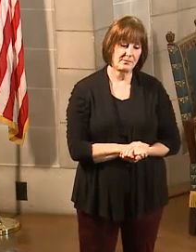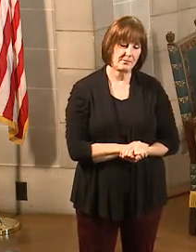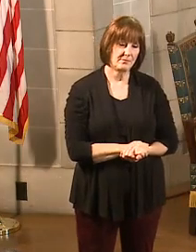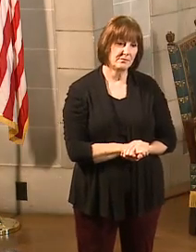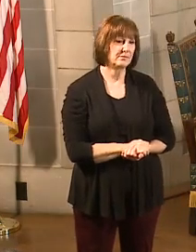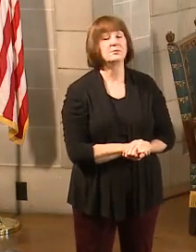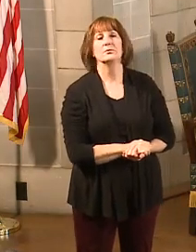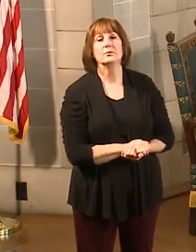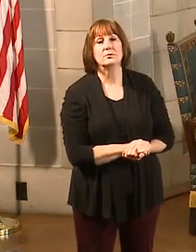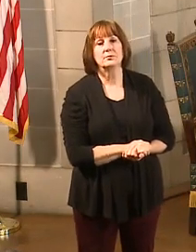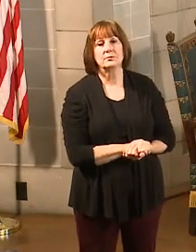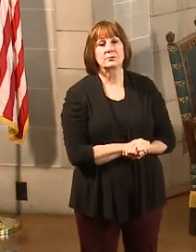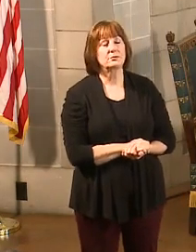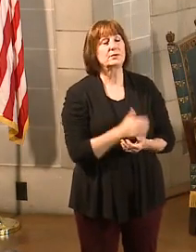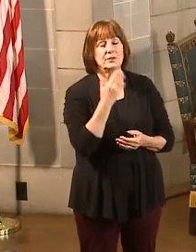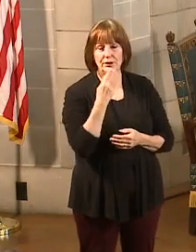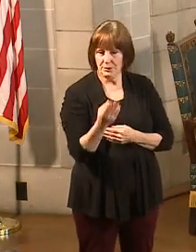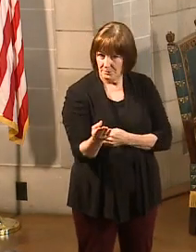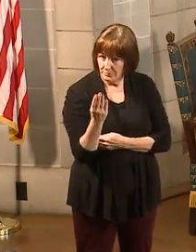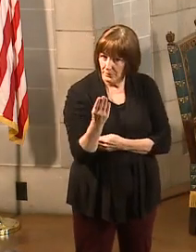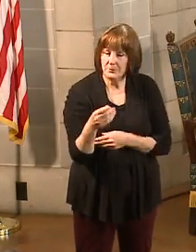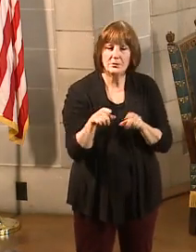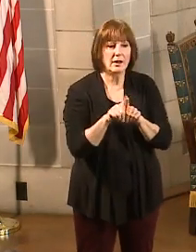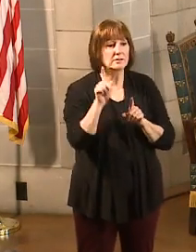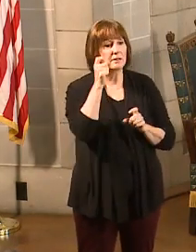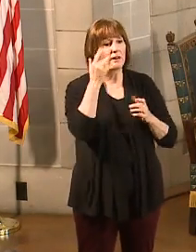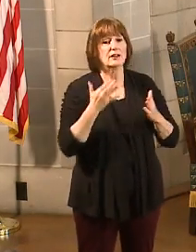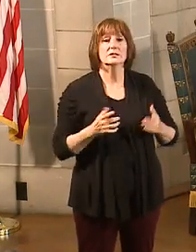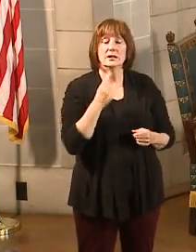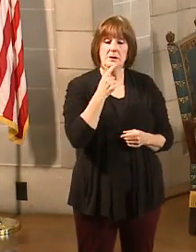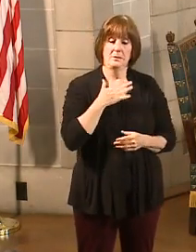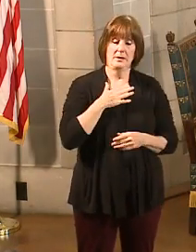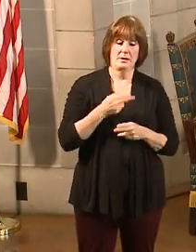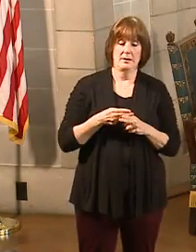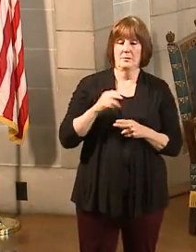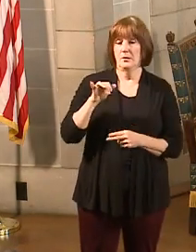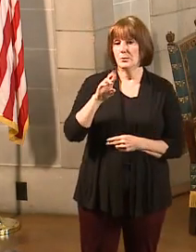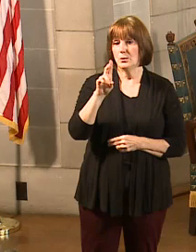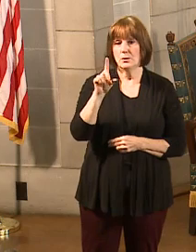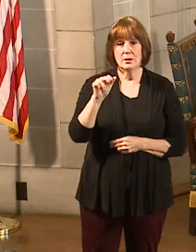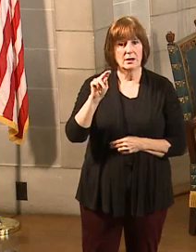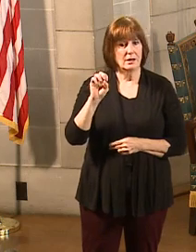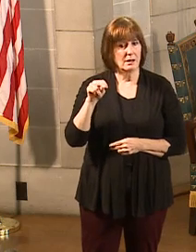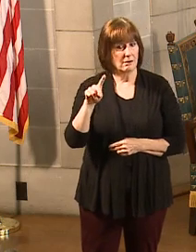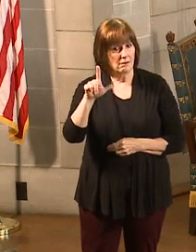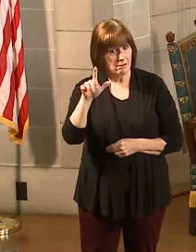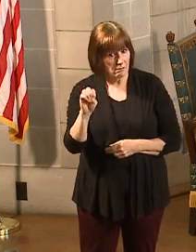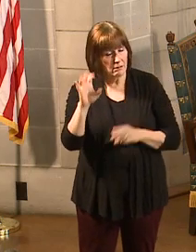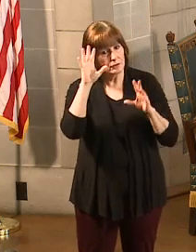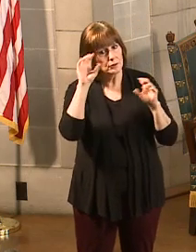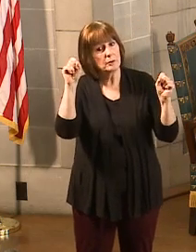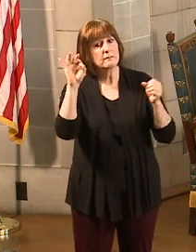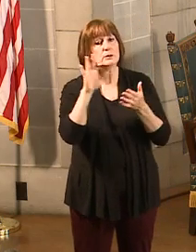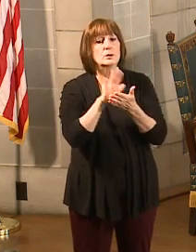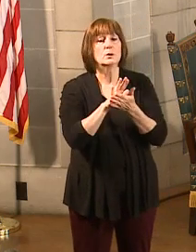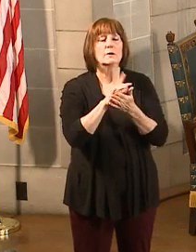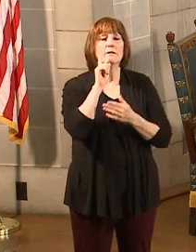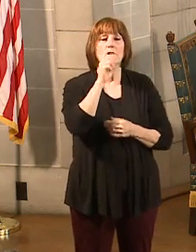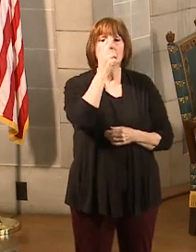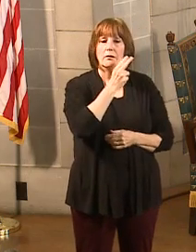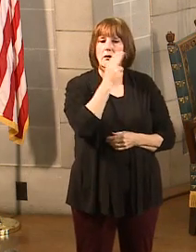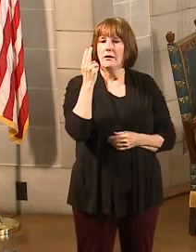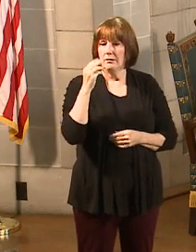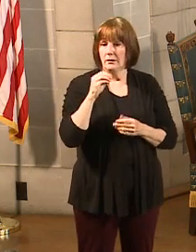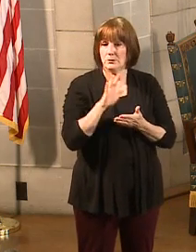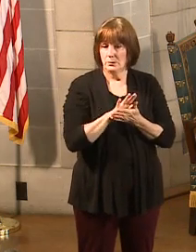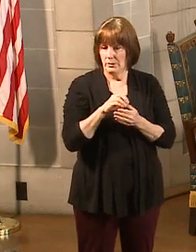Okay. Good morning. As the governor said, my name is Jordan Engel. I serve as the superintendent of schools for the Catholic Diocese